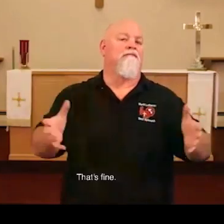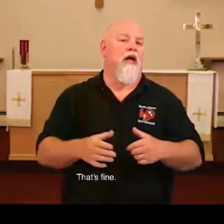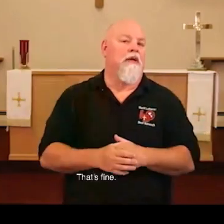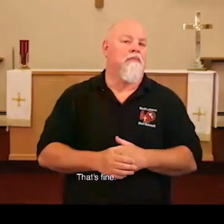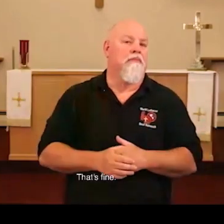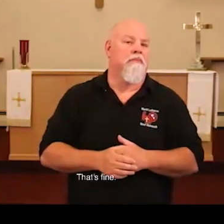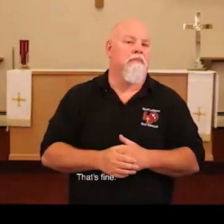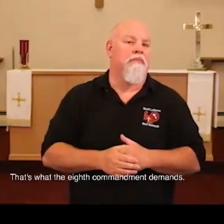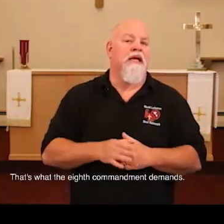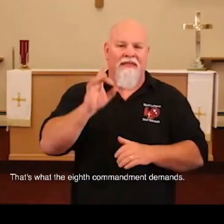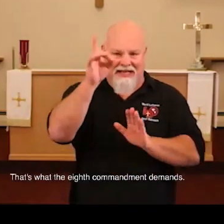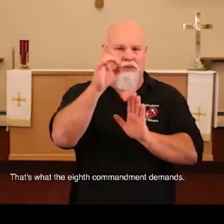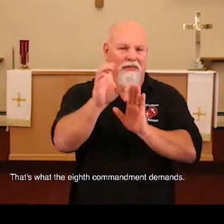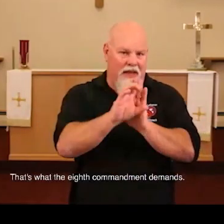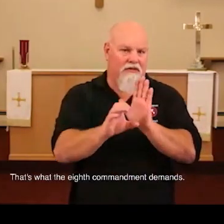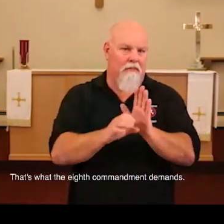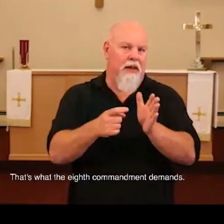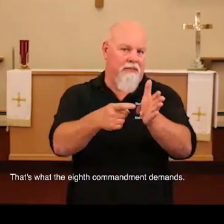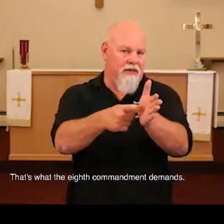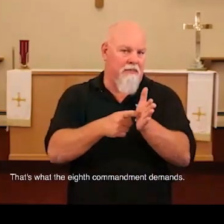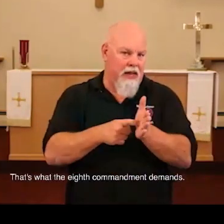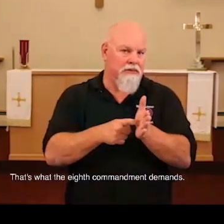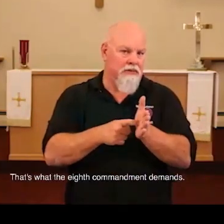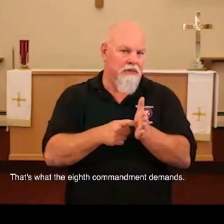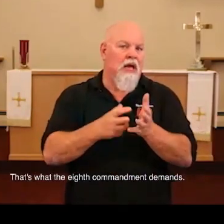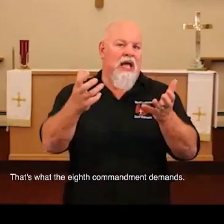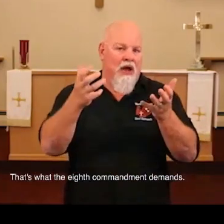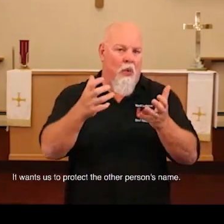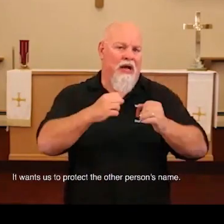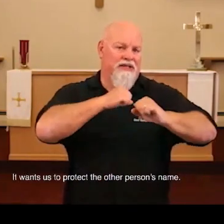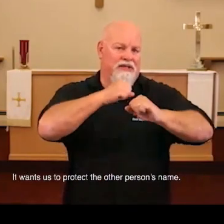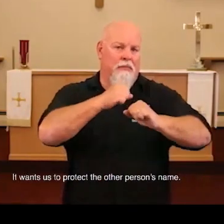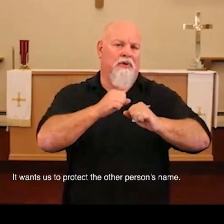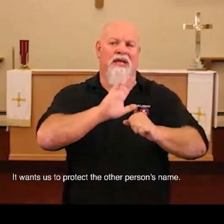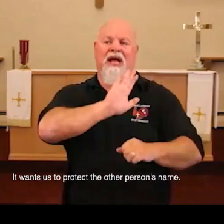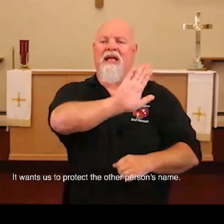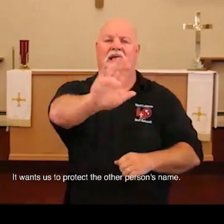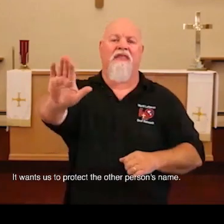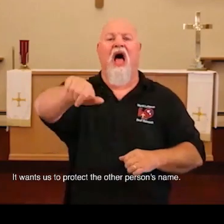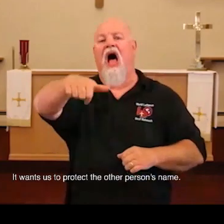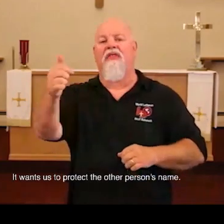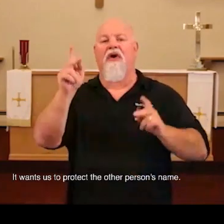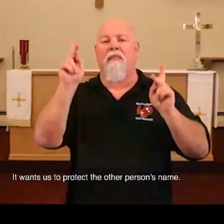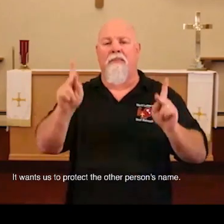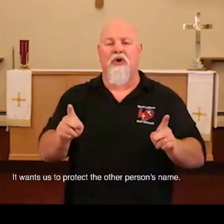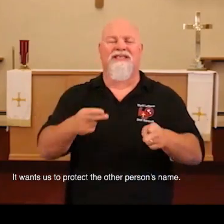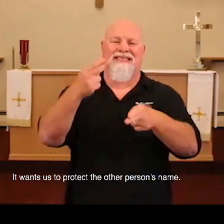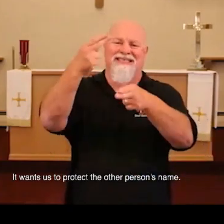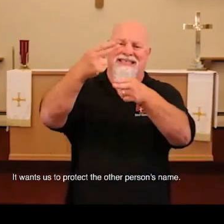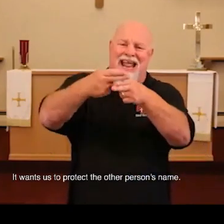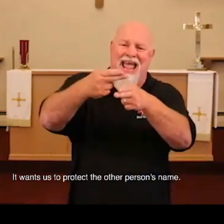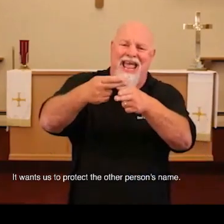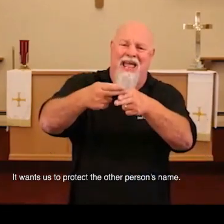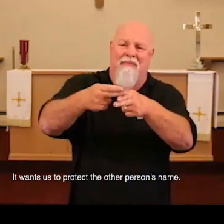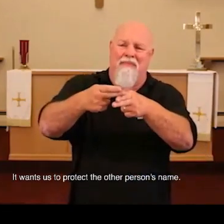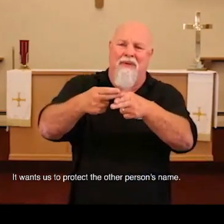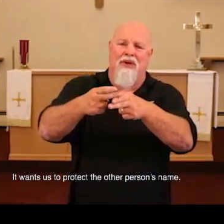fine. That's what the eighth commandment demands. It wants us to protect the other person's name,